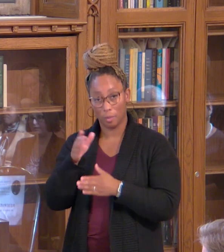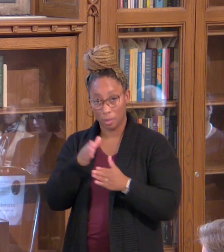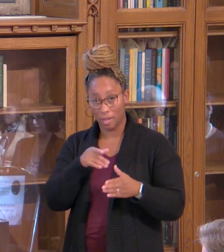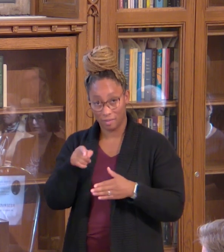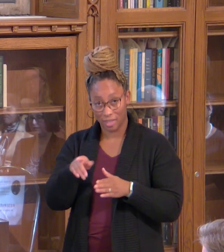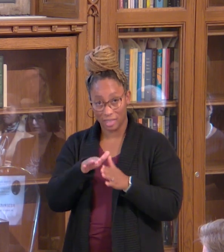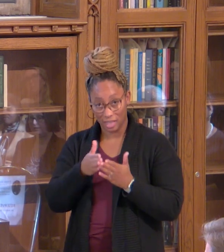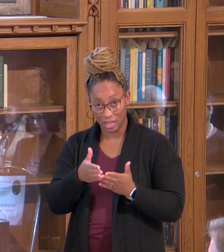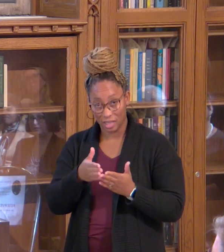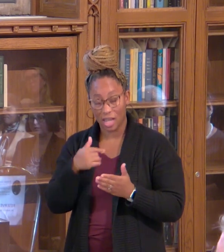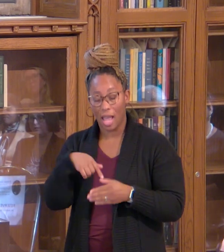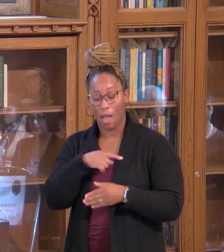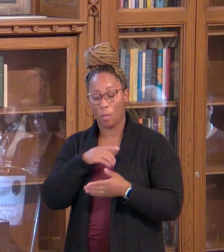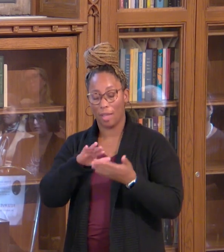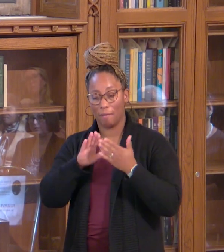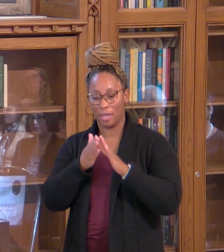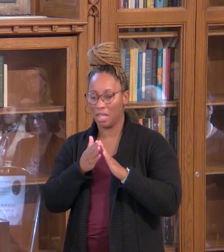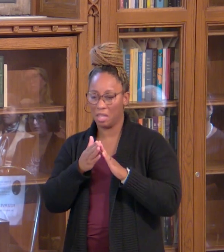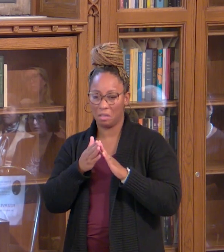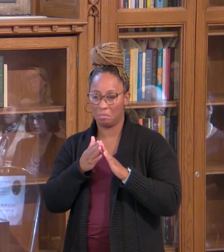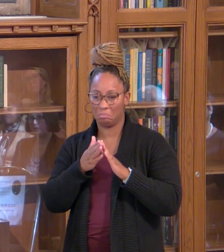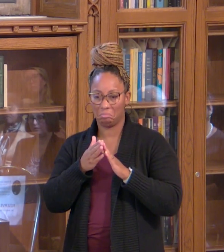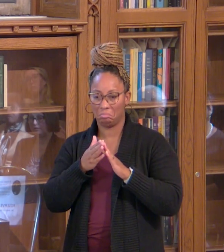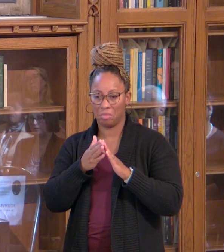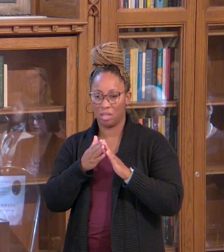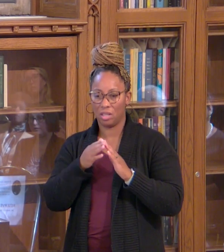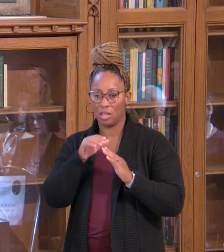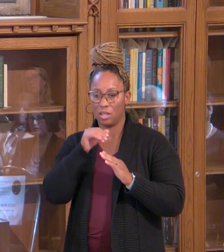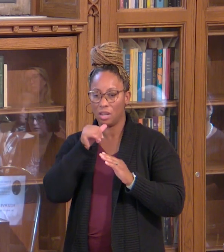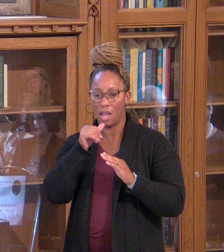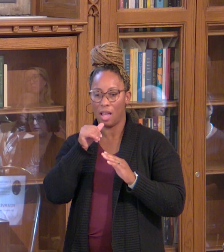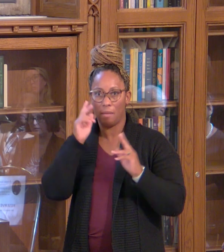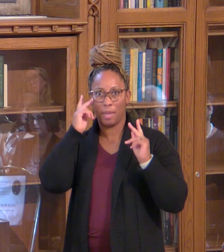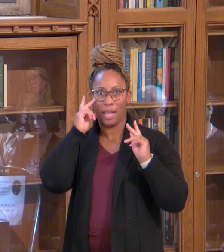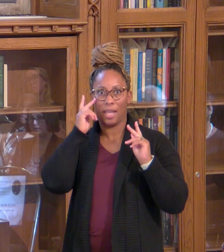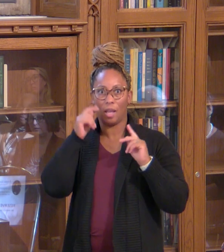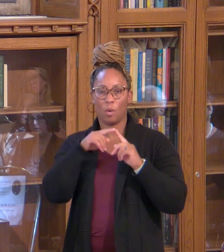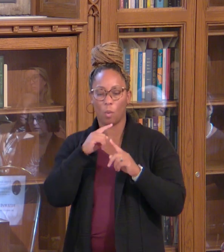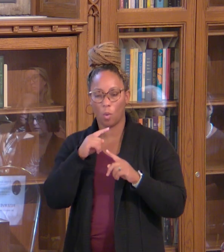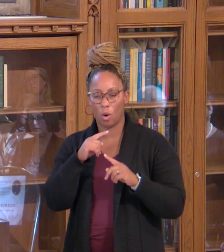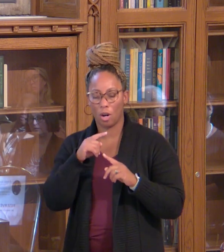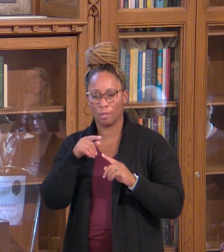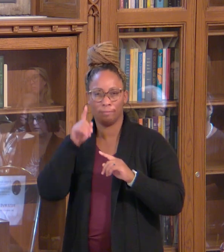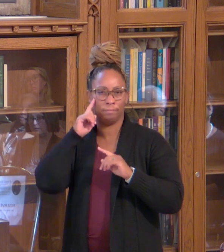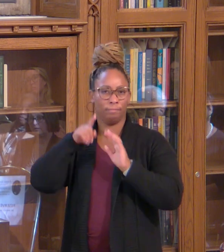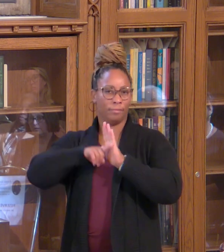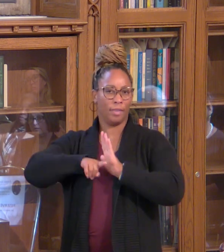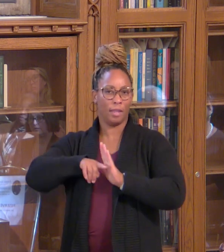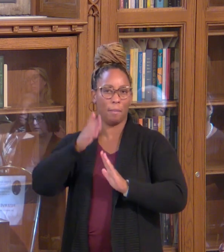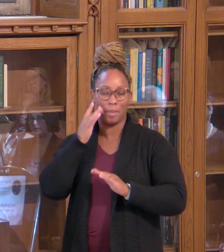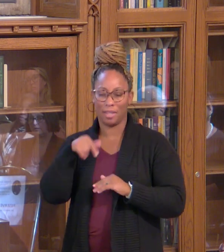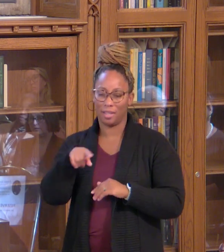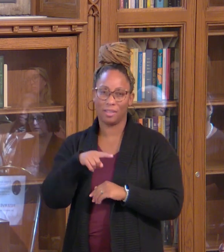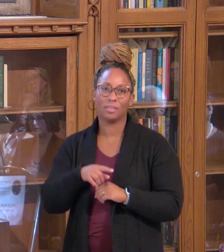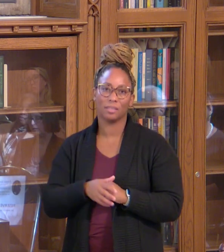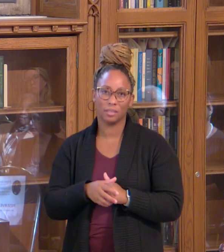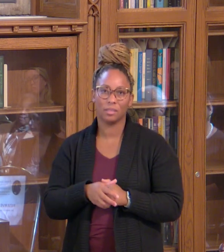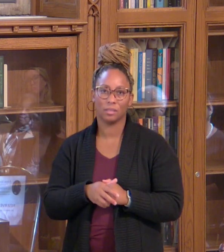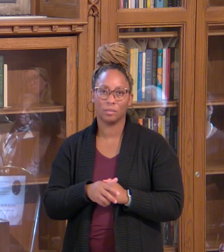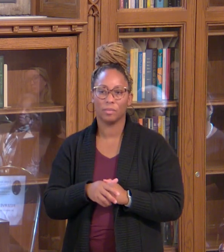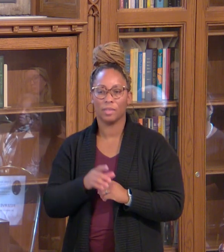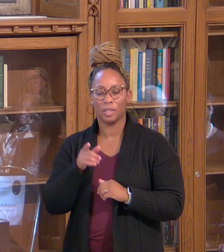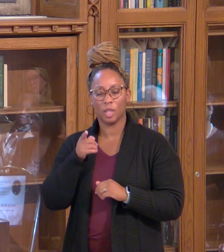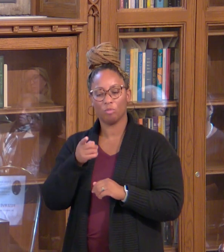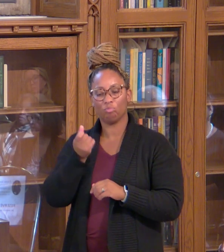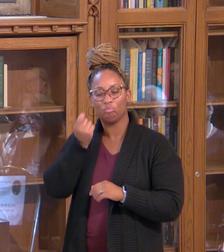it and we have become neither panish Panic stricken nor pessimistic because of that so again